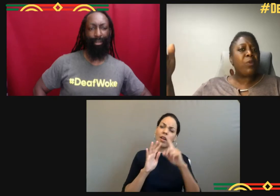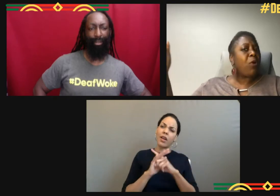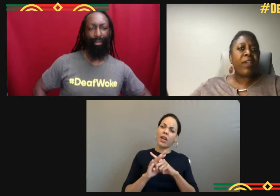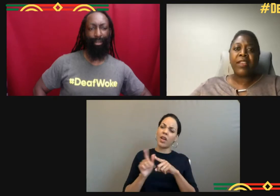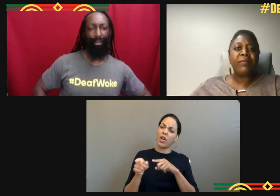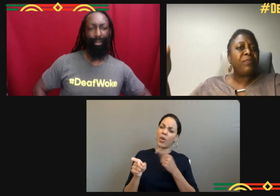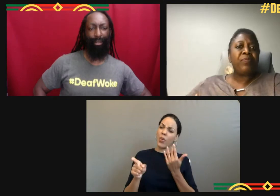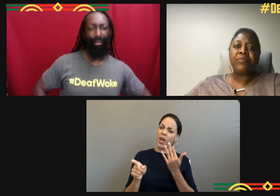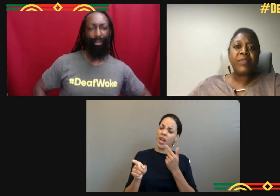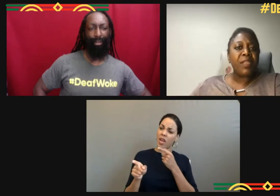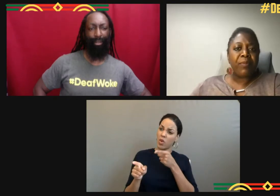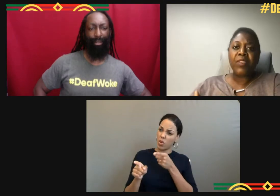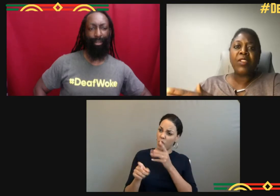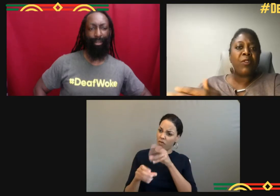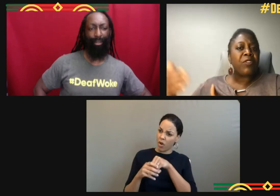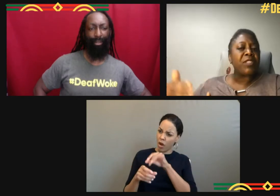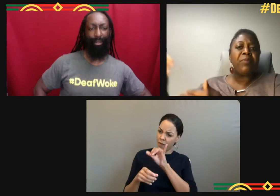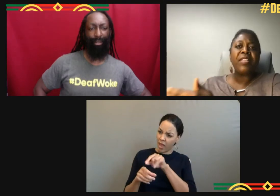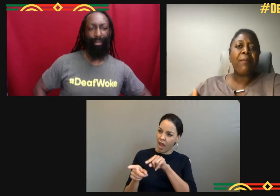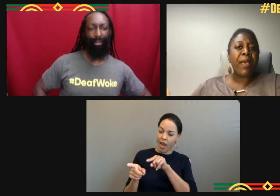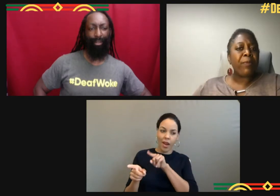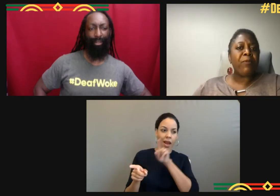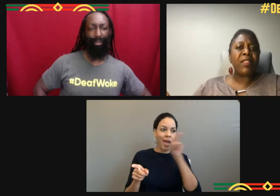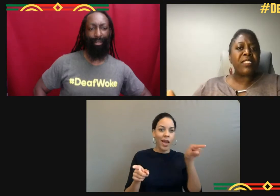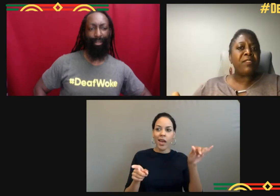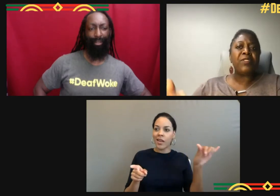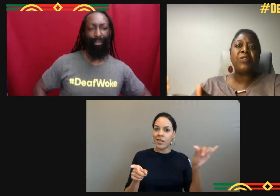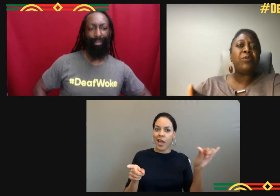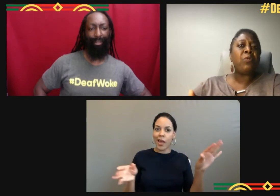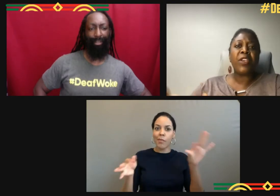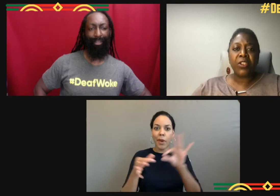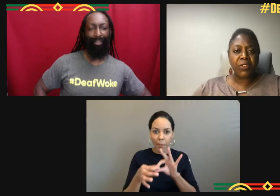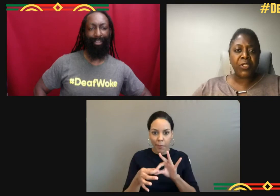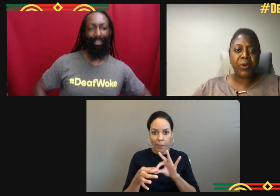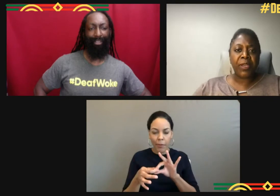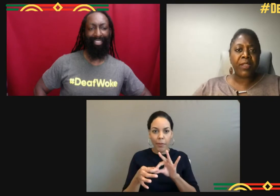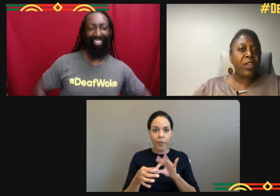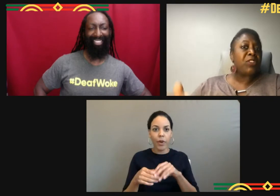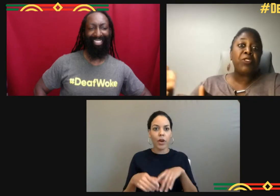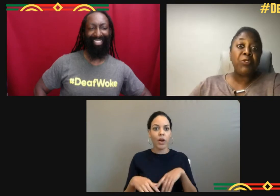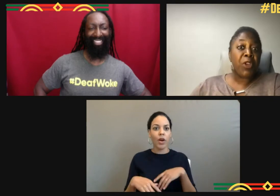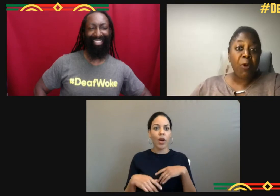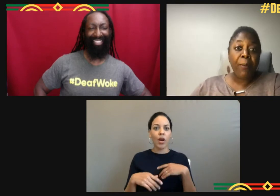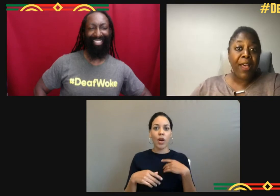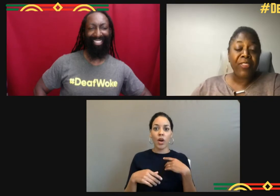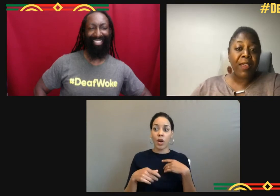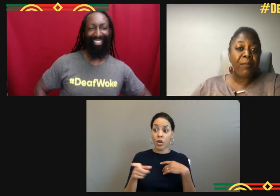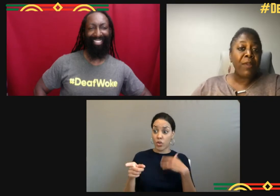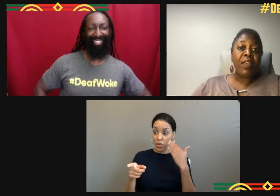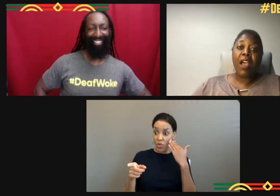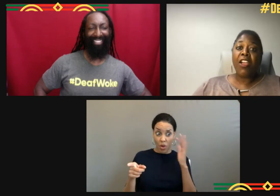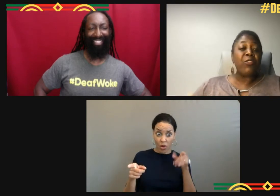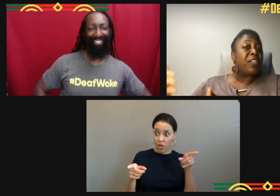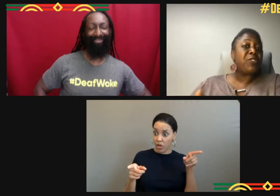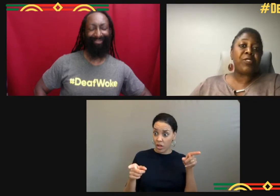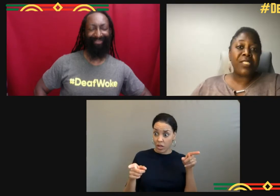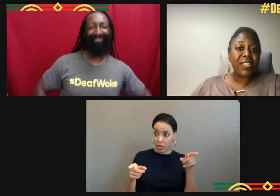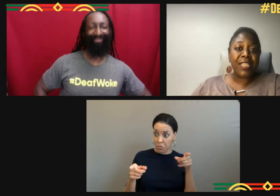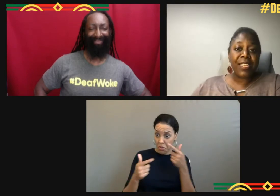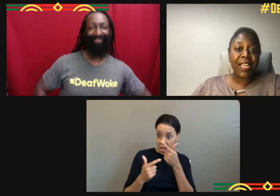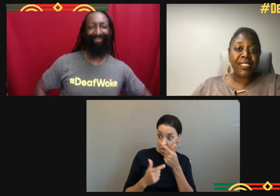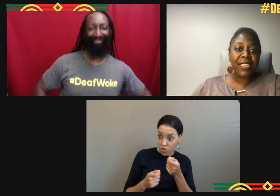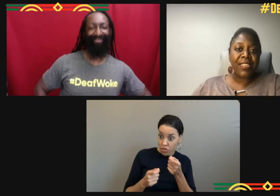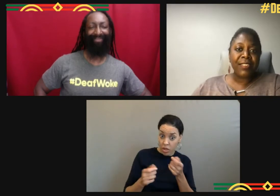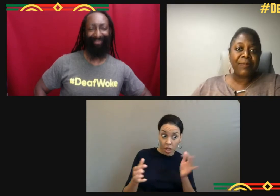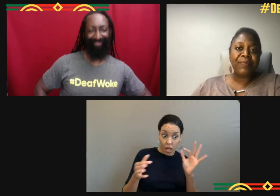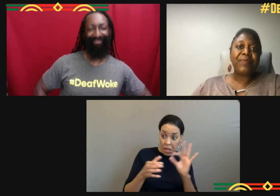who's exploring something that might be relative to what you're doing. Do you know about them? Are you interested